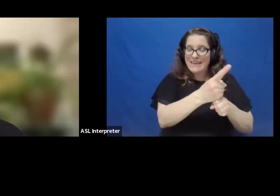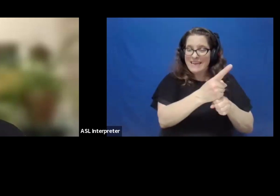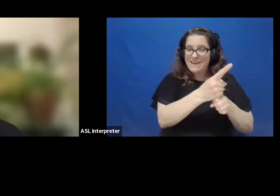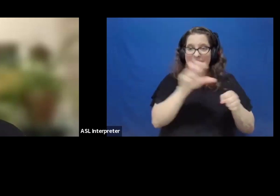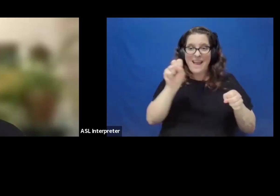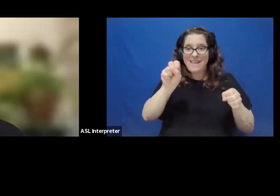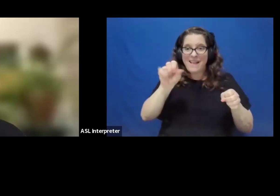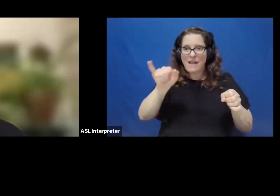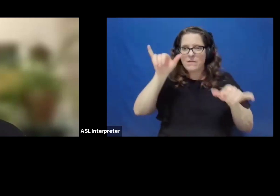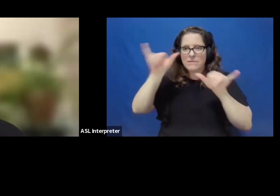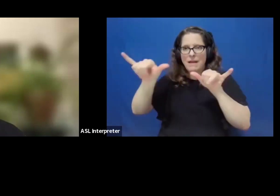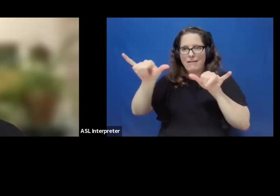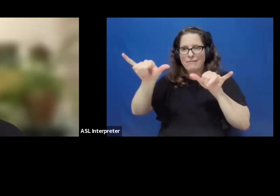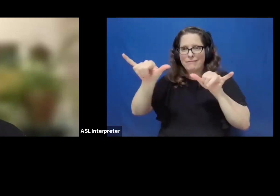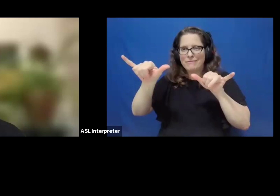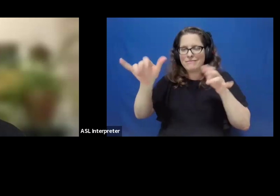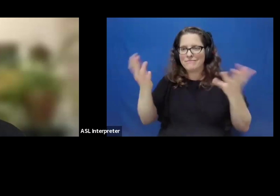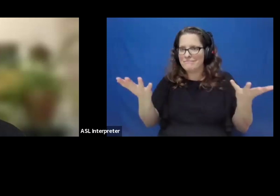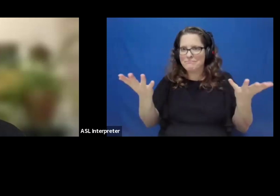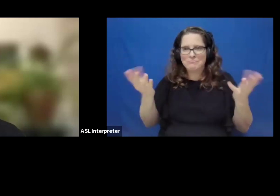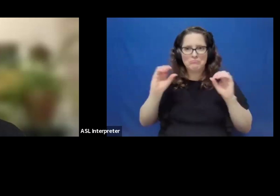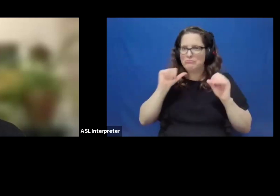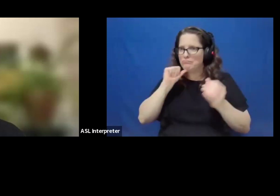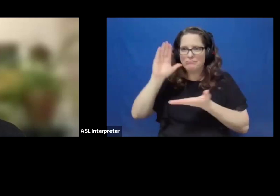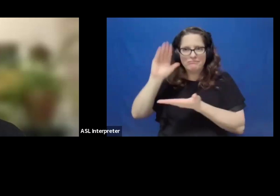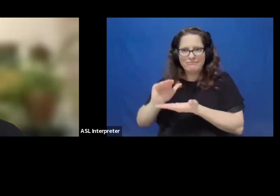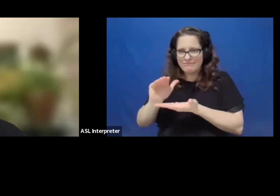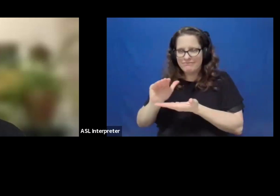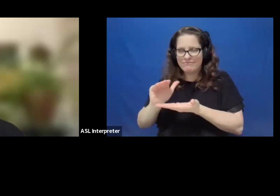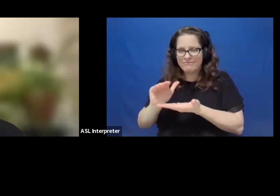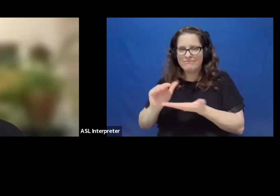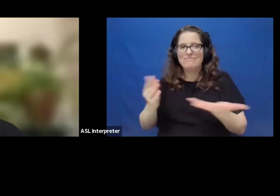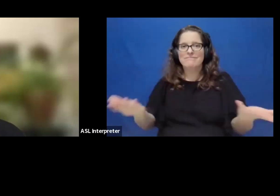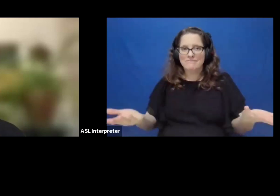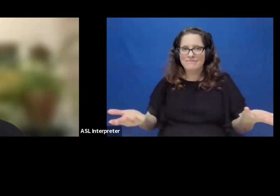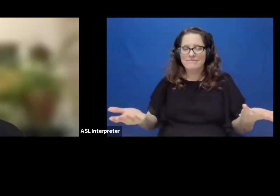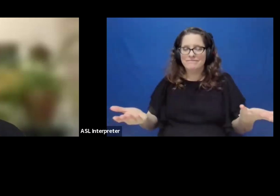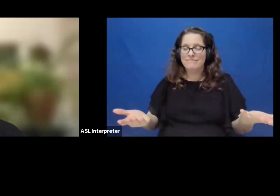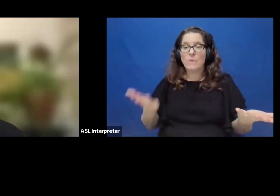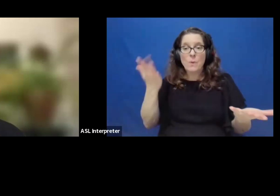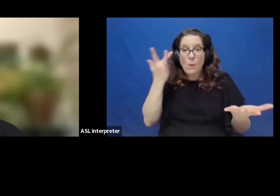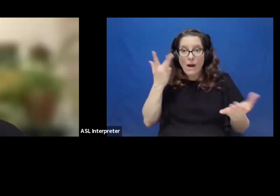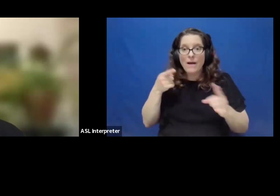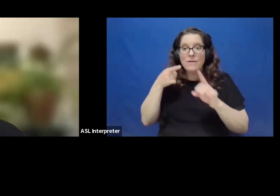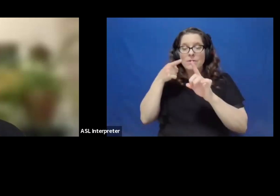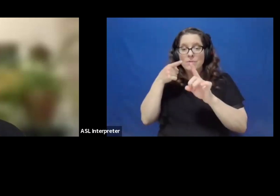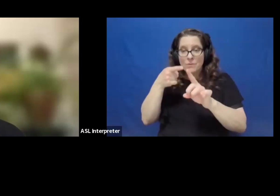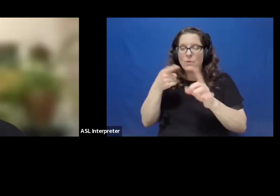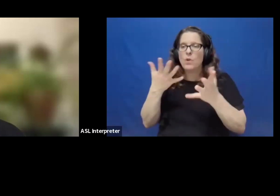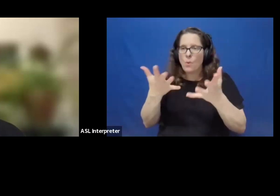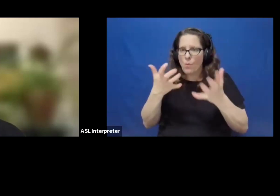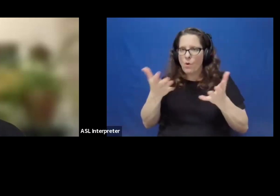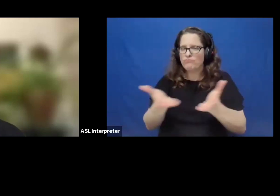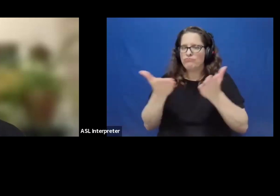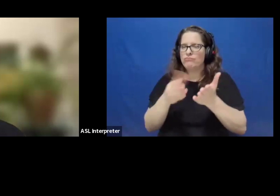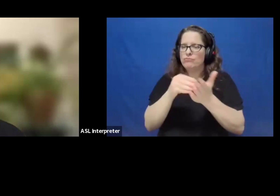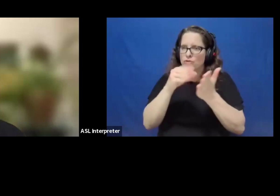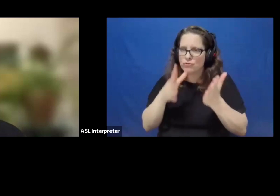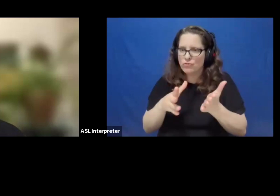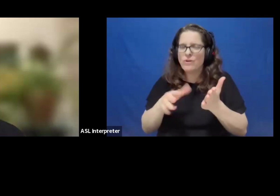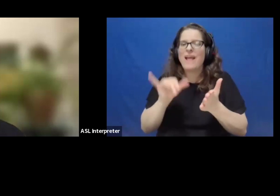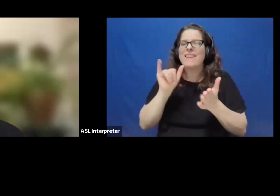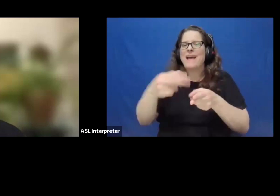have their SSI reduced at all. The safety net that accomplishes that is called the Student Earned